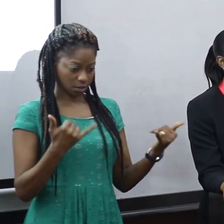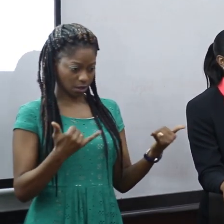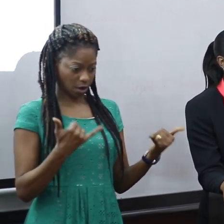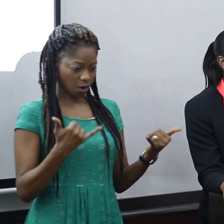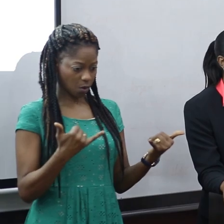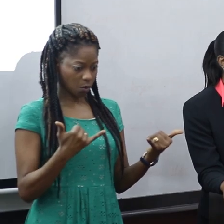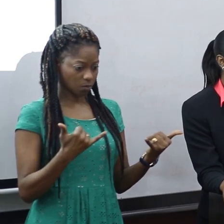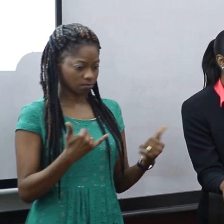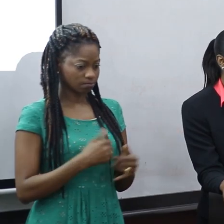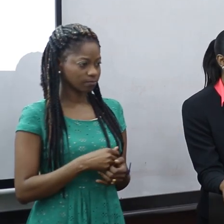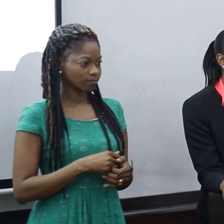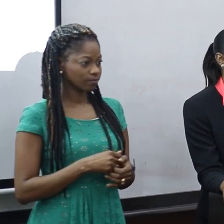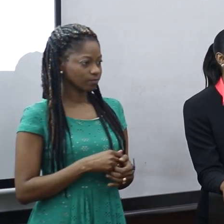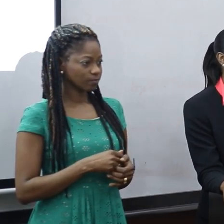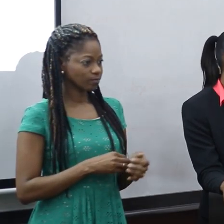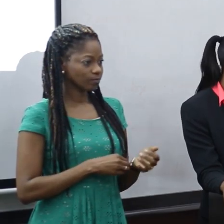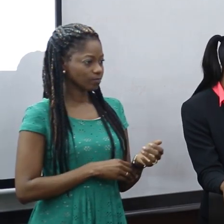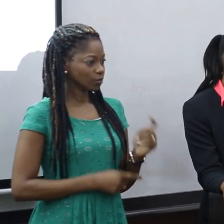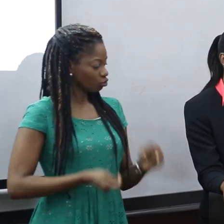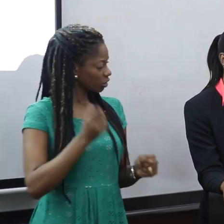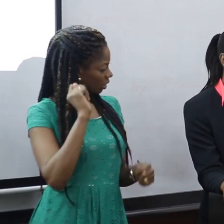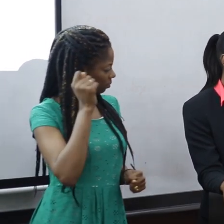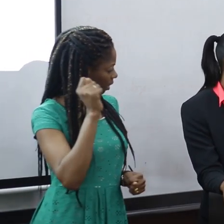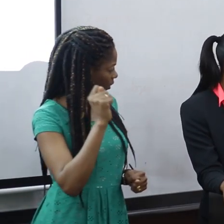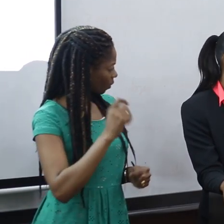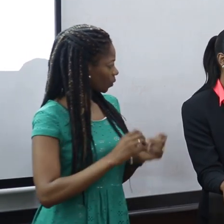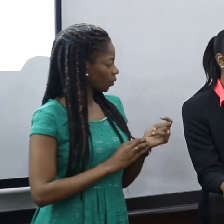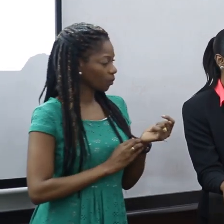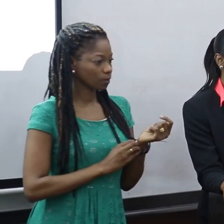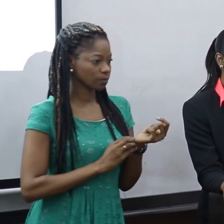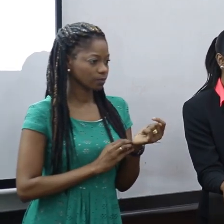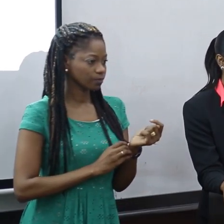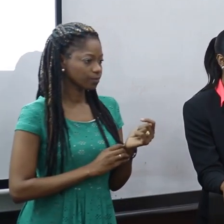case which gives a glimmer of hope that the rights perspective embodied in the CRPD